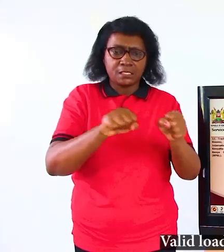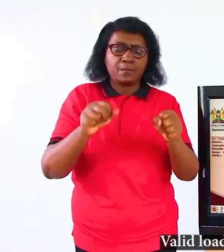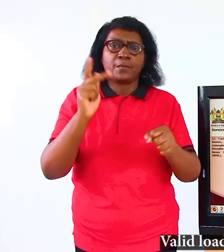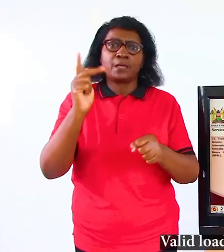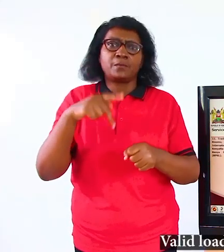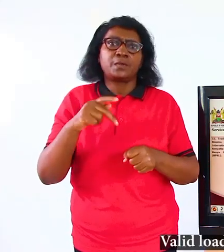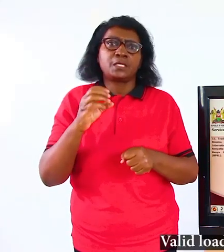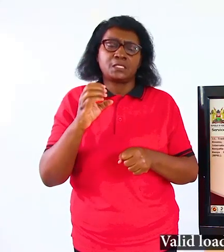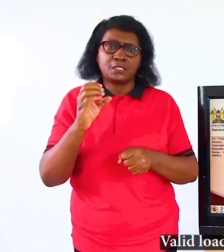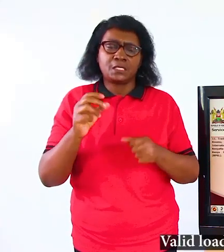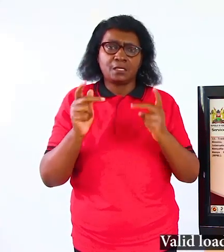valid loading order,